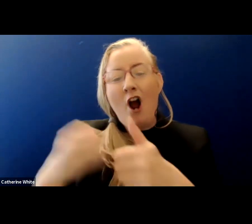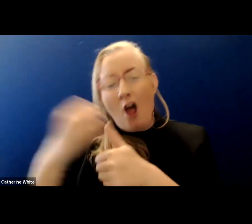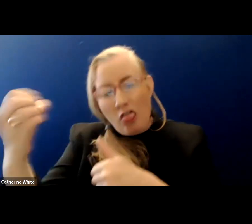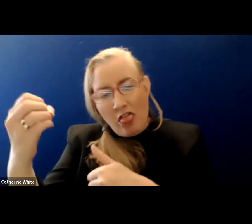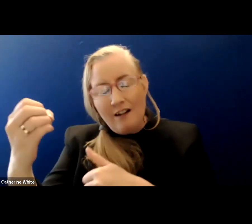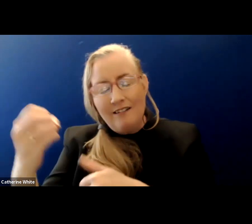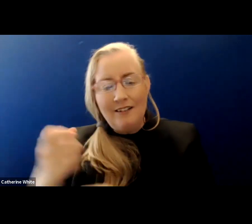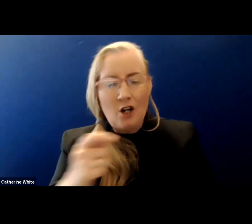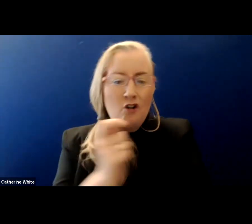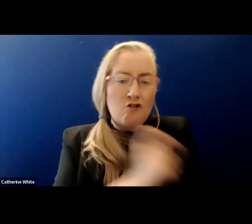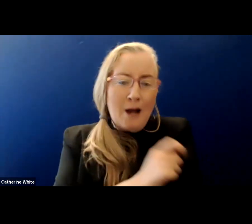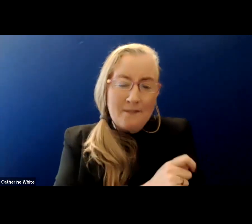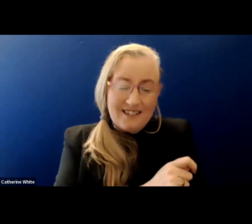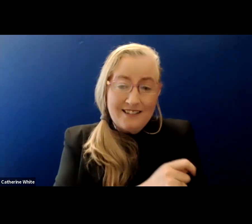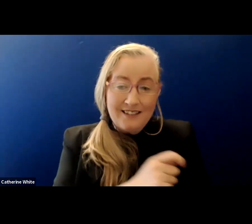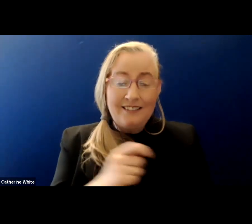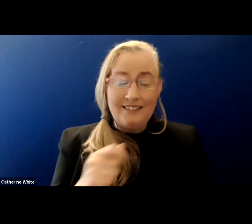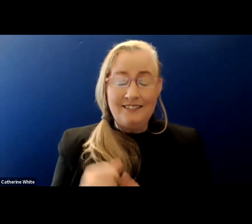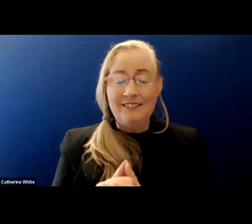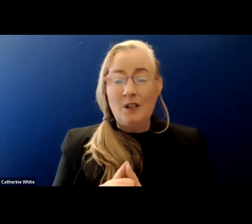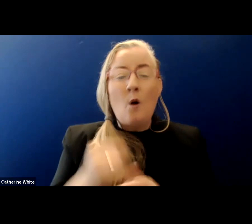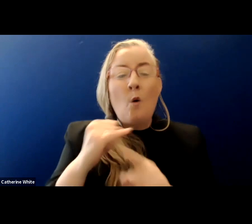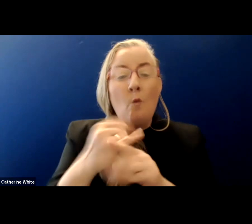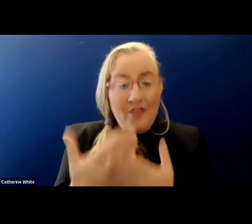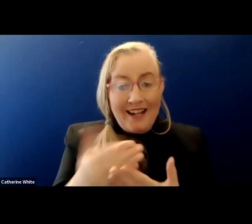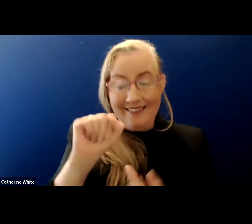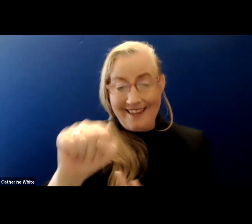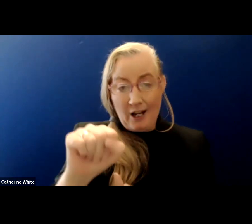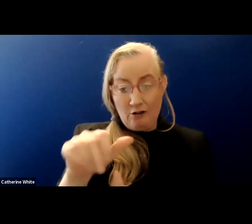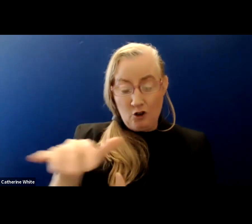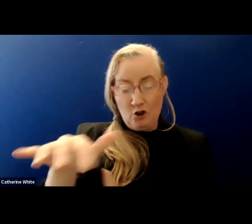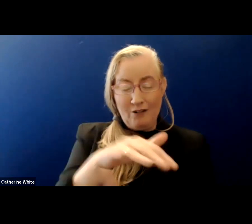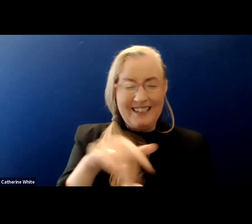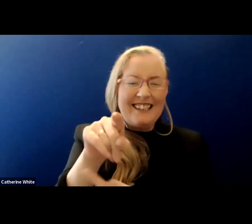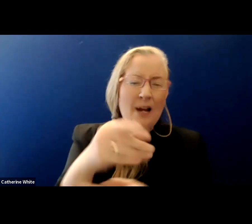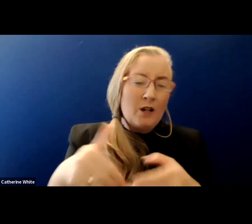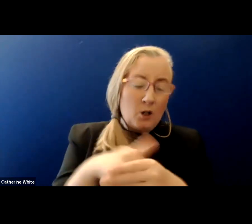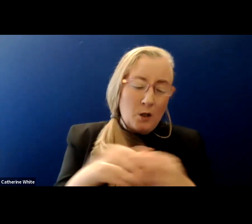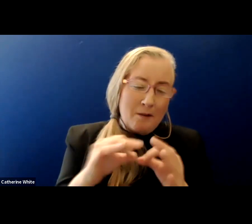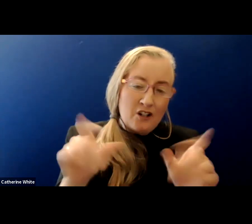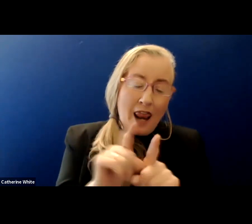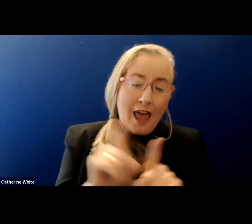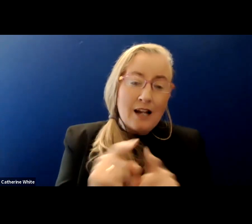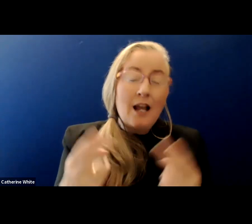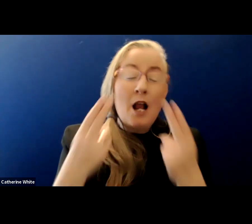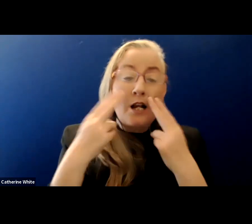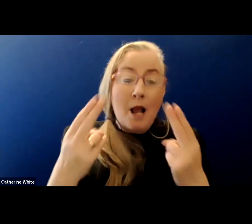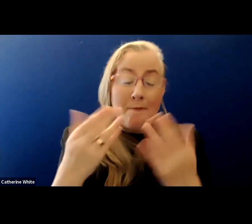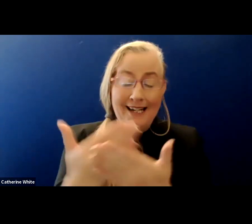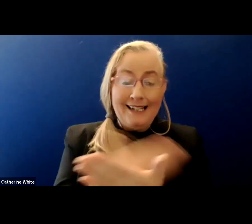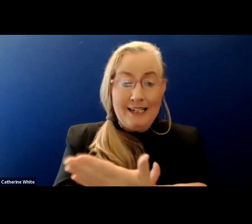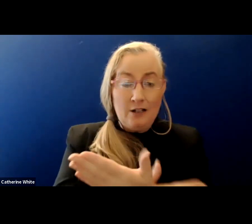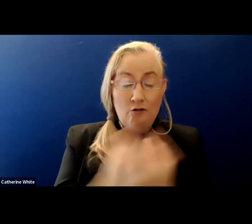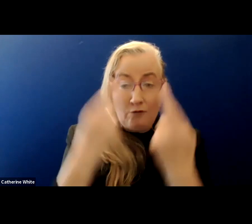crimes already, also within its jurisdiction. So these include measures like a common legal representative for